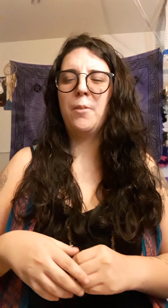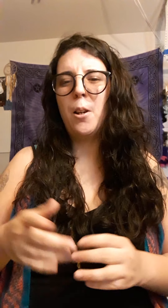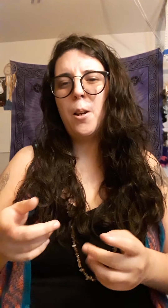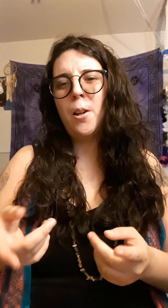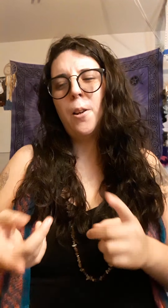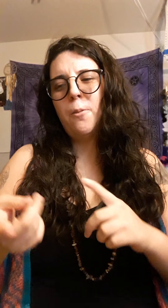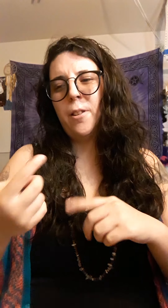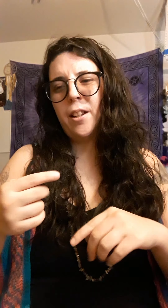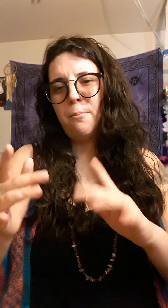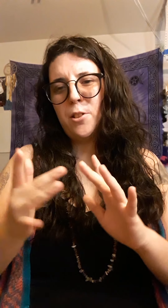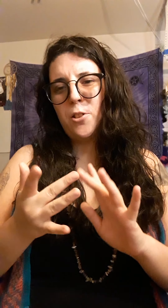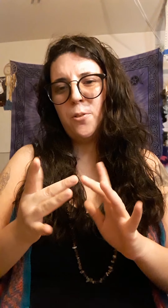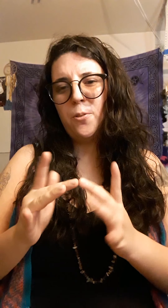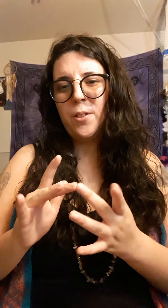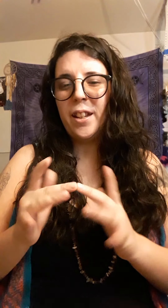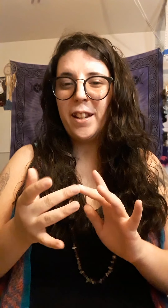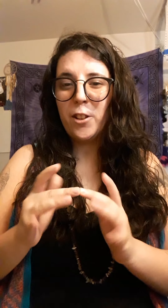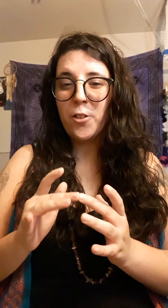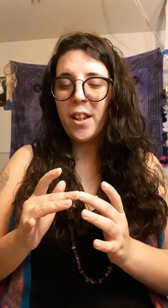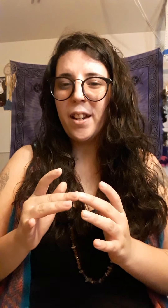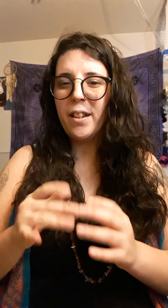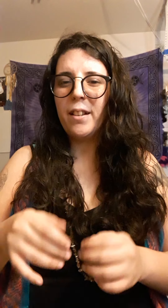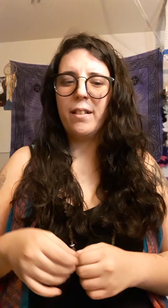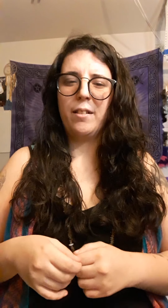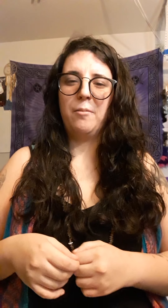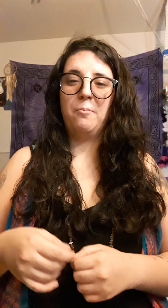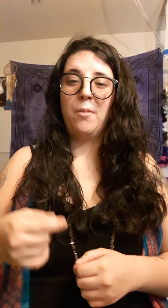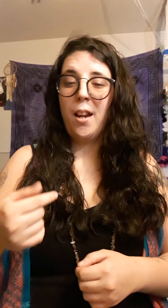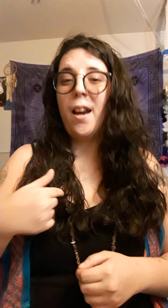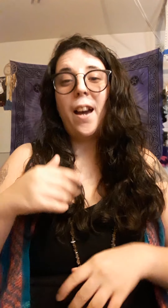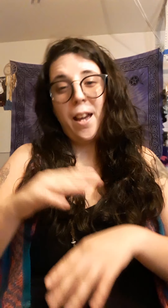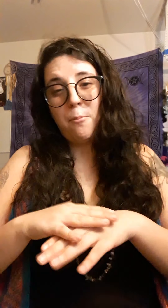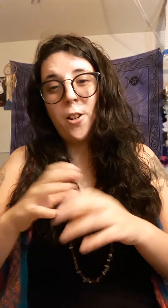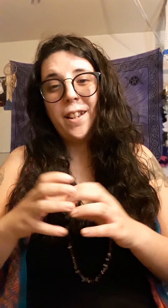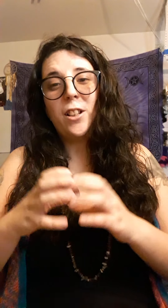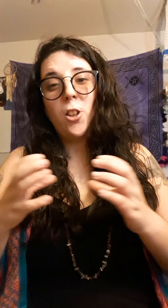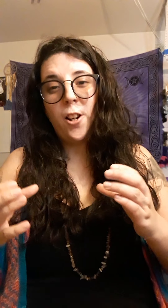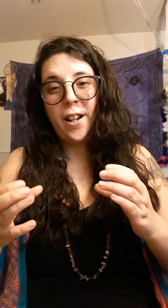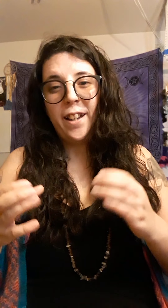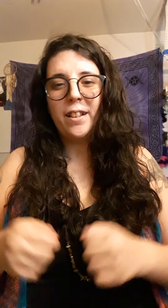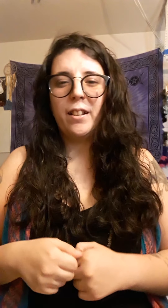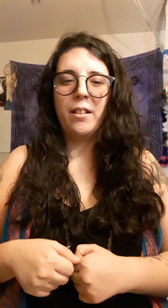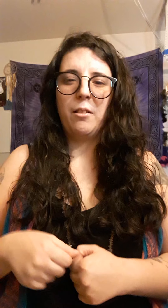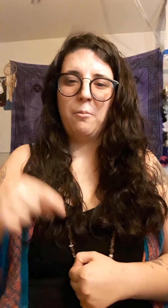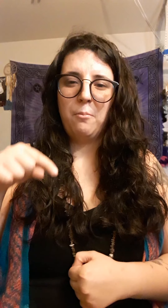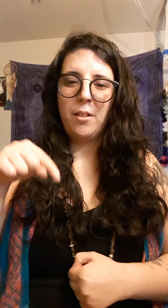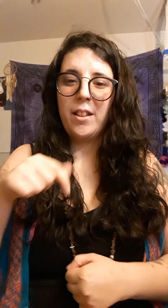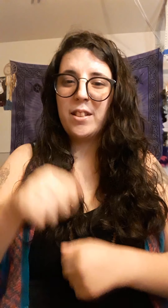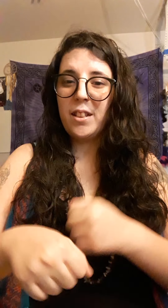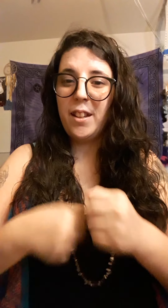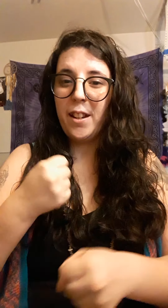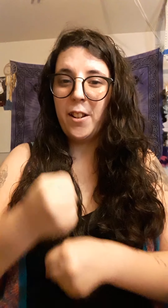When it comes to the internet, I'm on it a lot. This year,